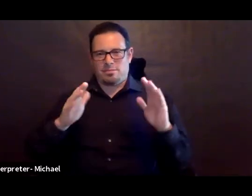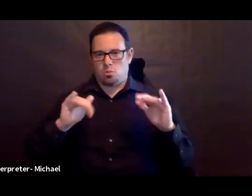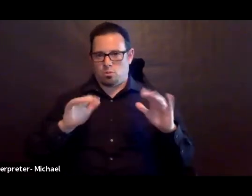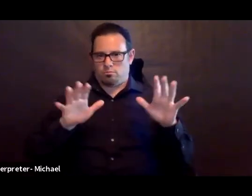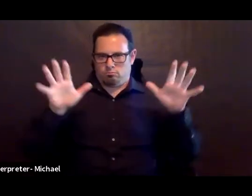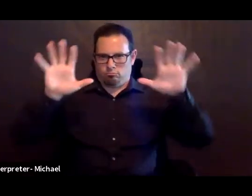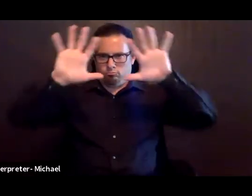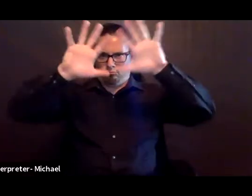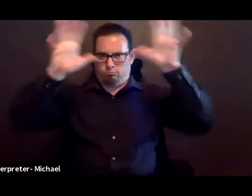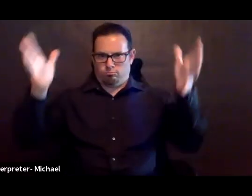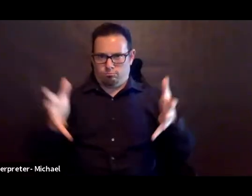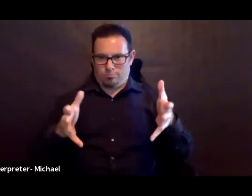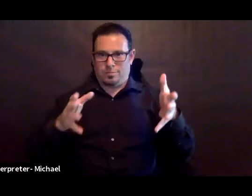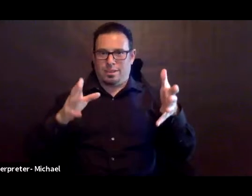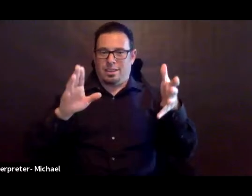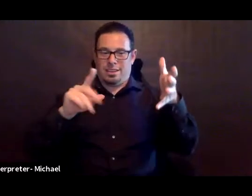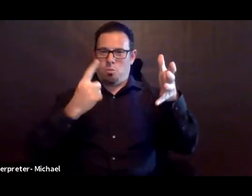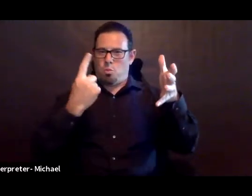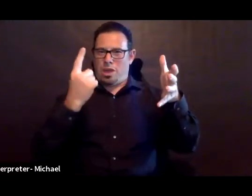when we talk about,